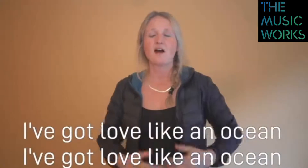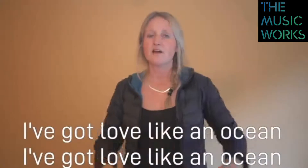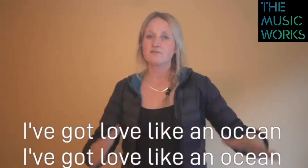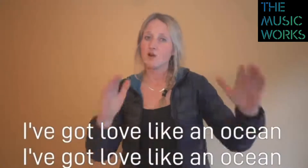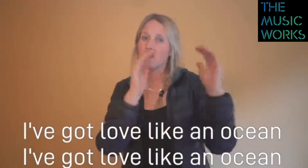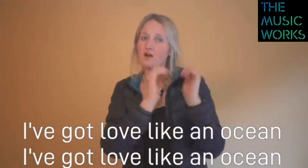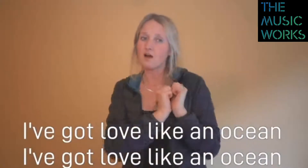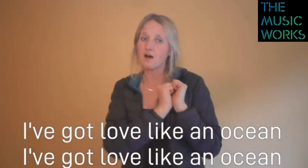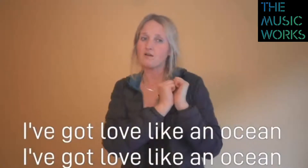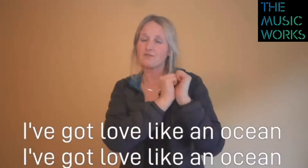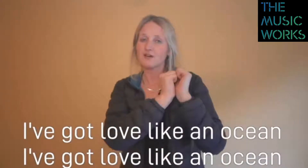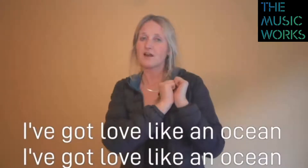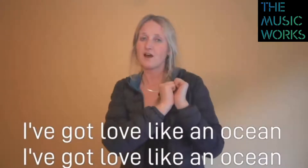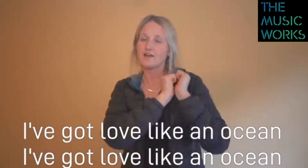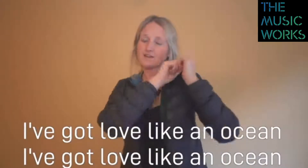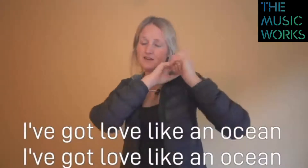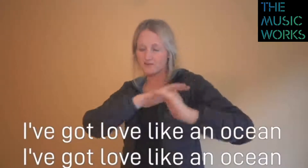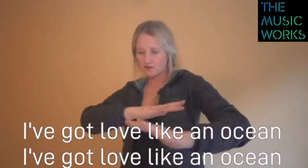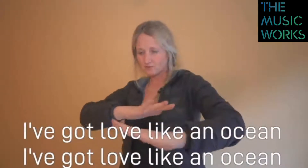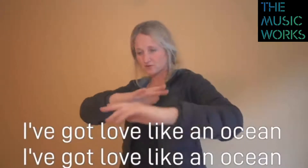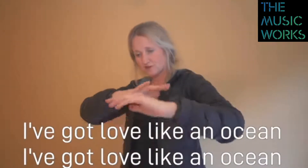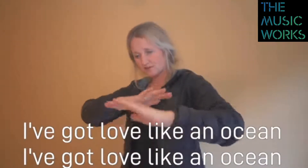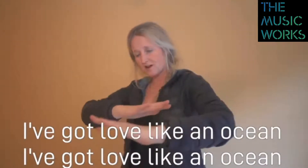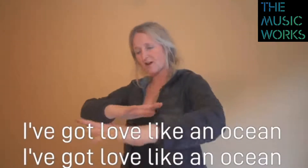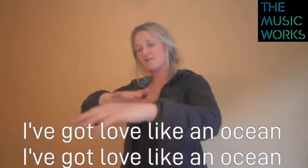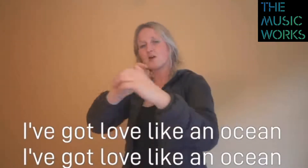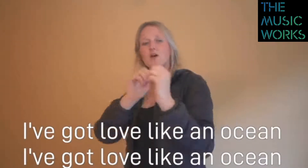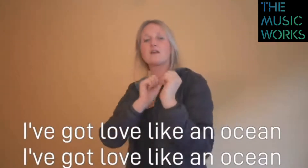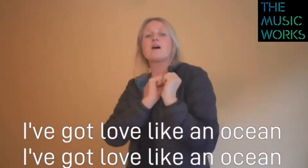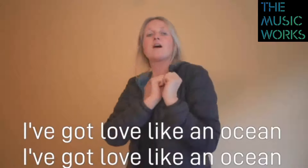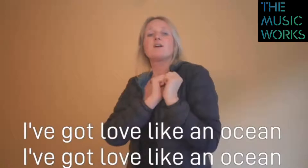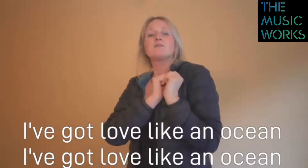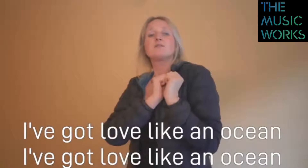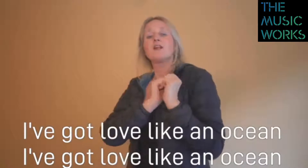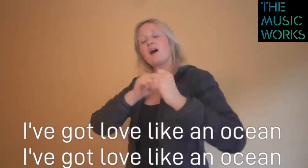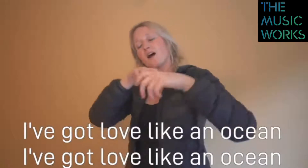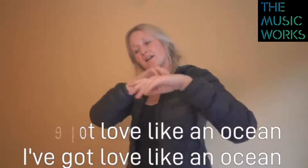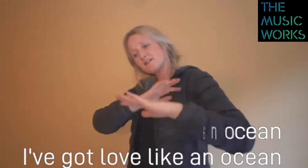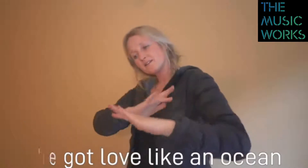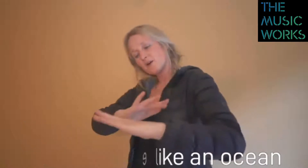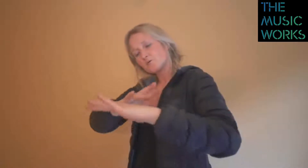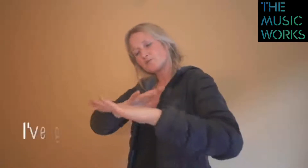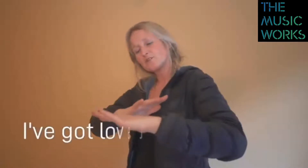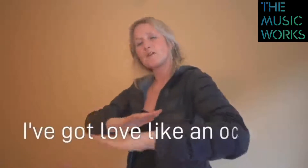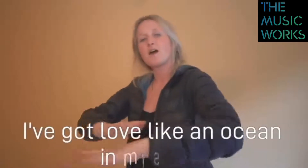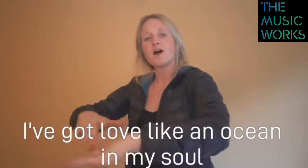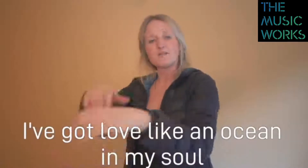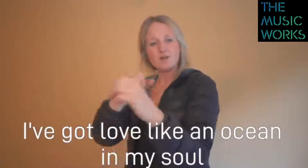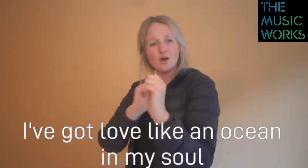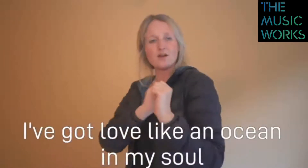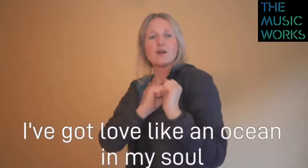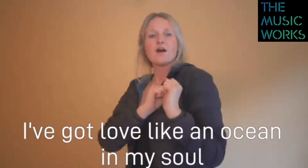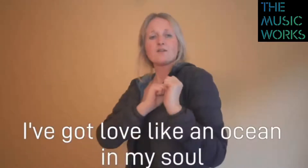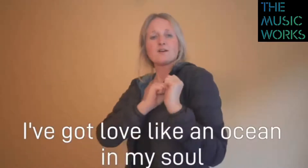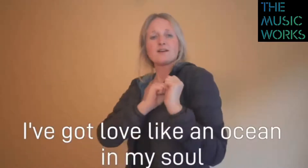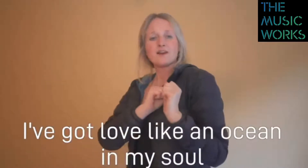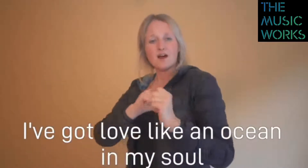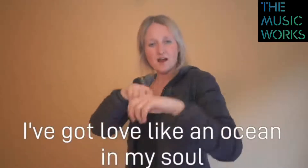I've got love like an ocean. I've got love like an ocean. I've got love like